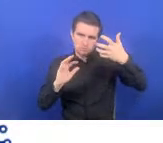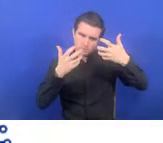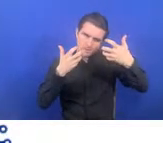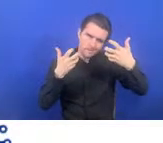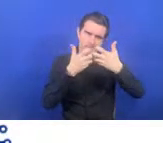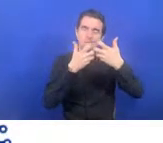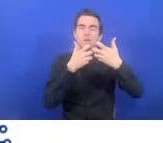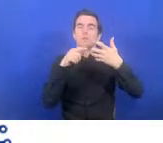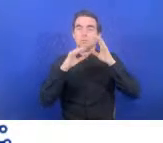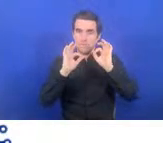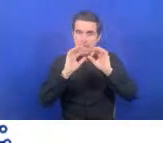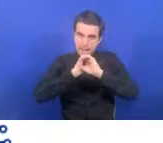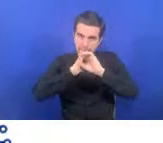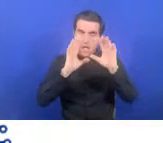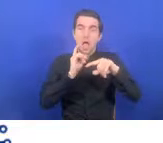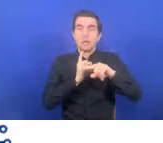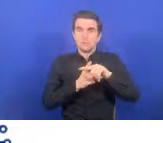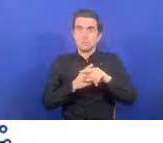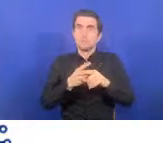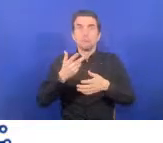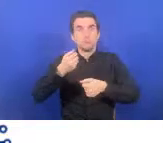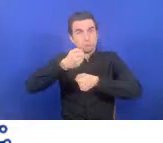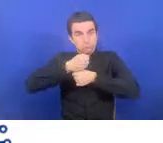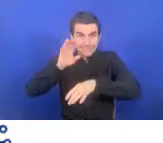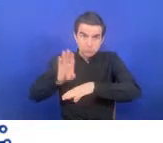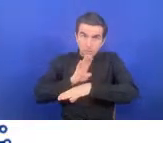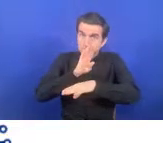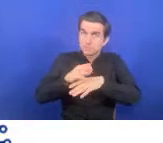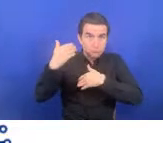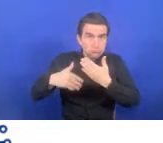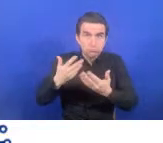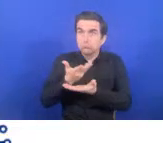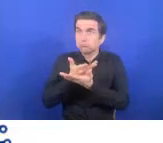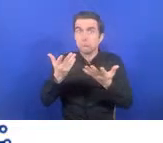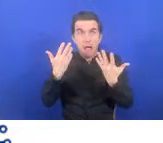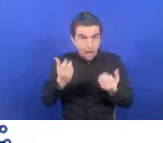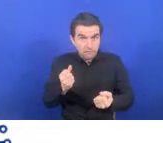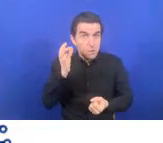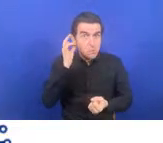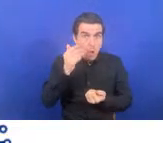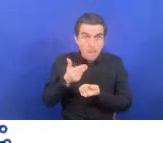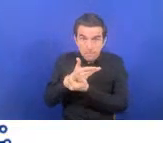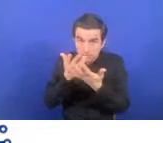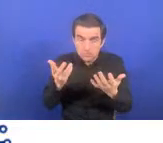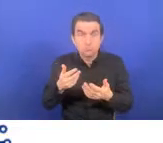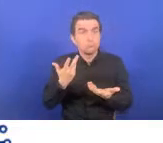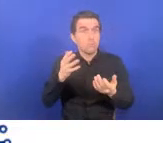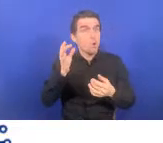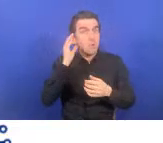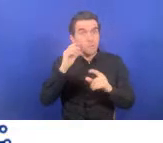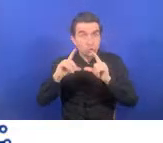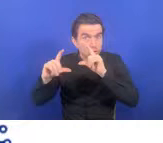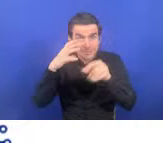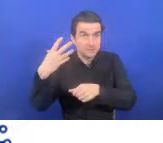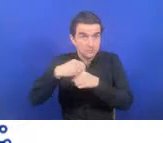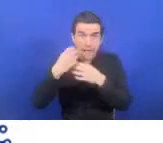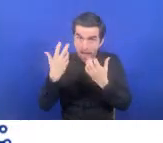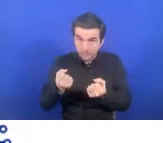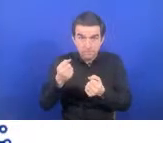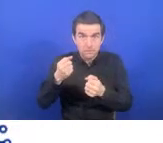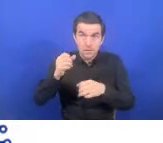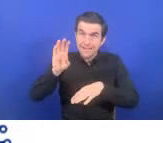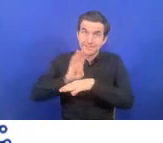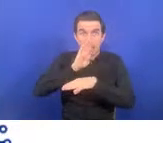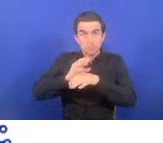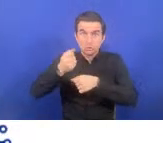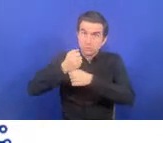Is participation in tourism businesses and tourism entrepreneurship leading to more financial independence and stability